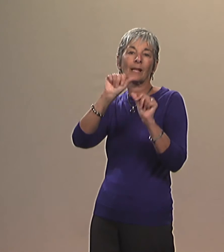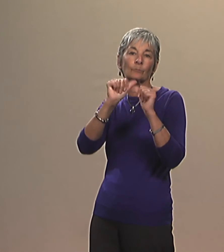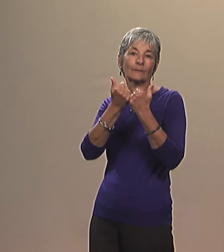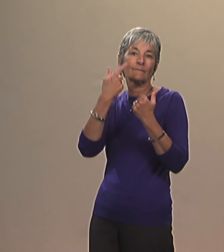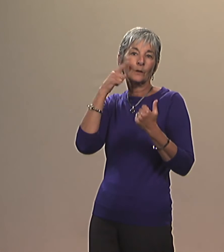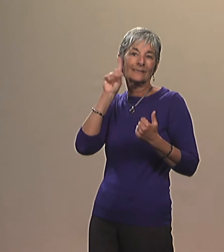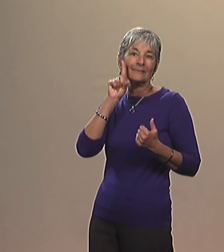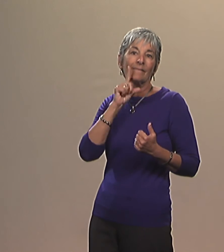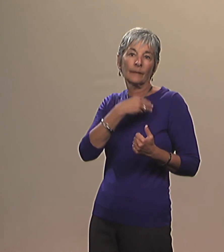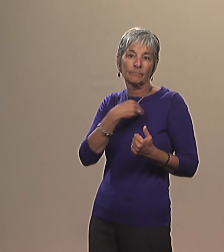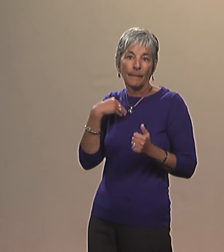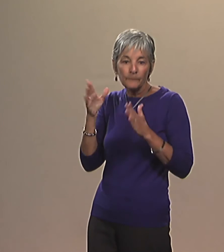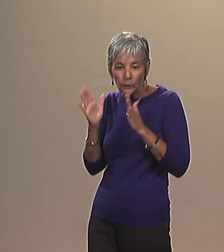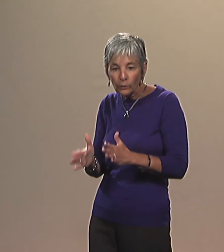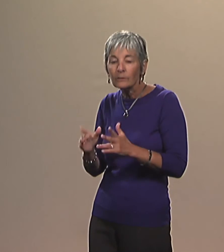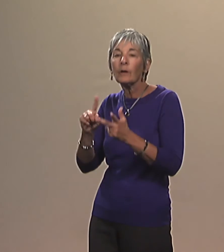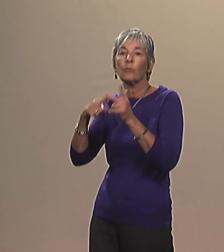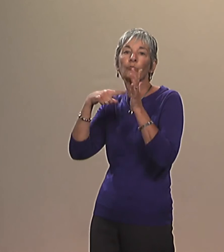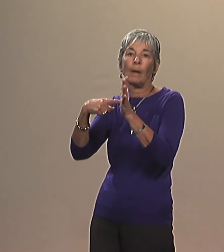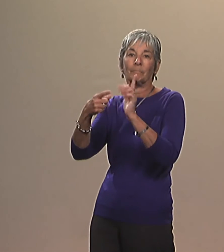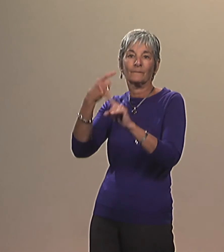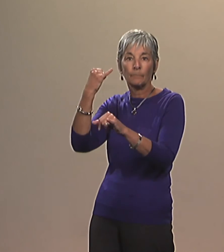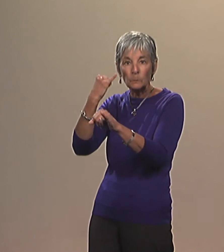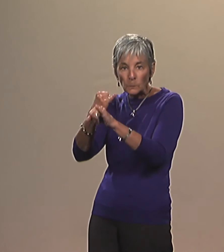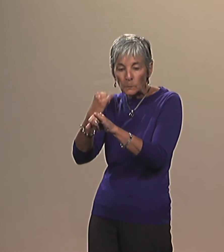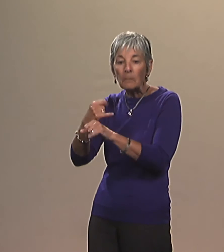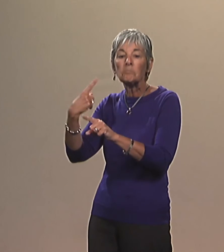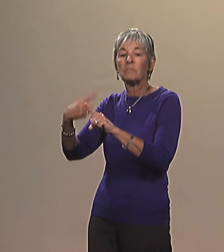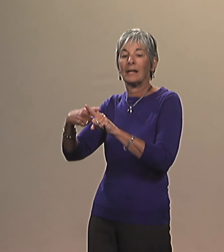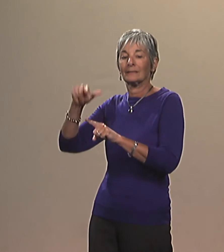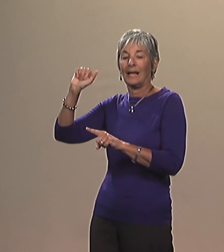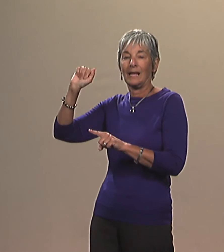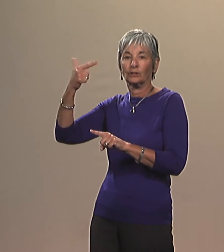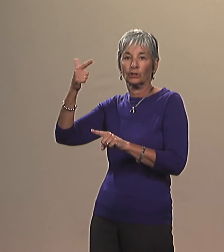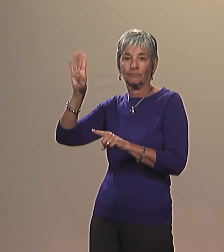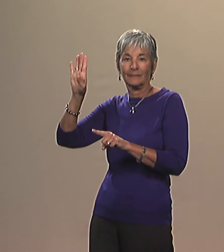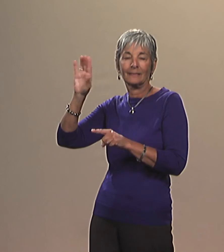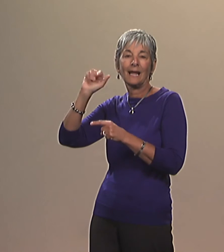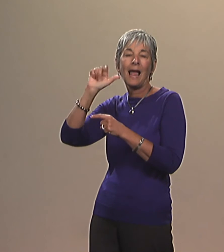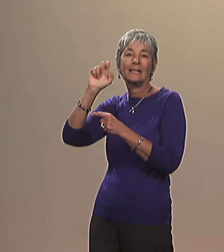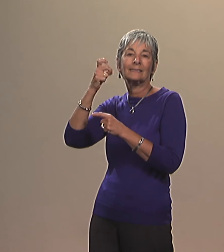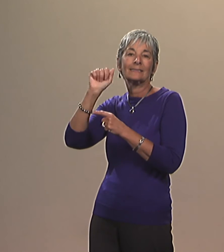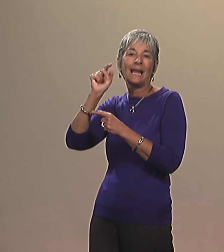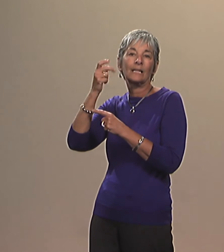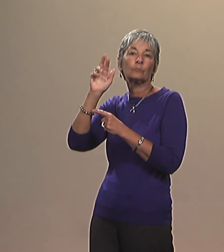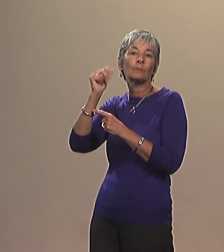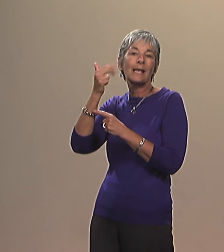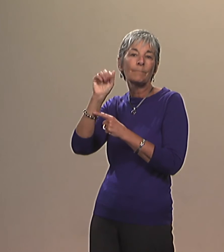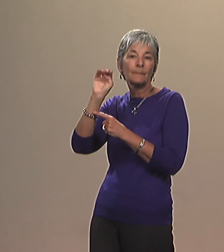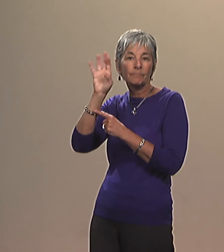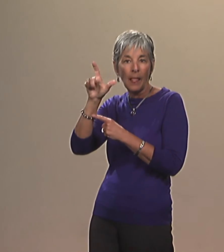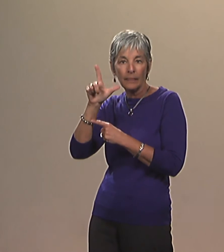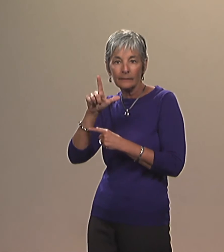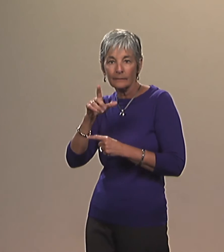an organization for deaf members, a representative from the Maryland School for the Deaf, a member from the Alexander Graham Bell Association, and so